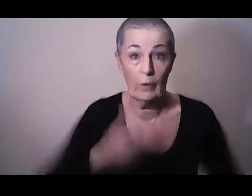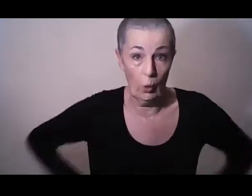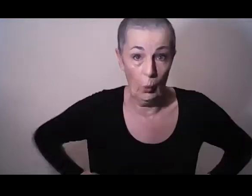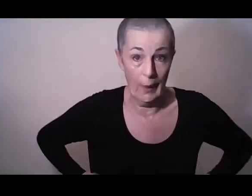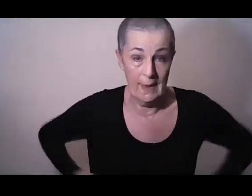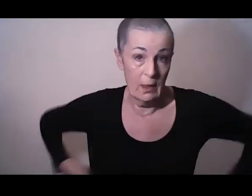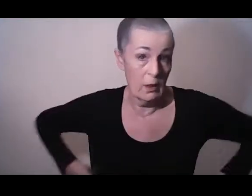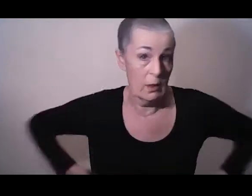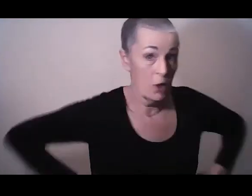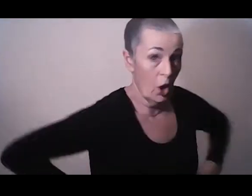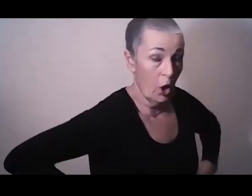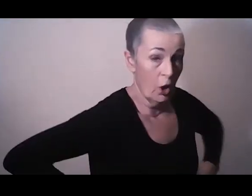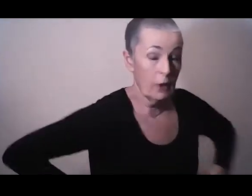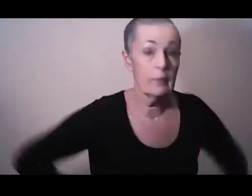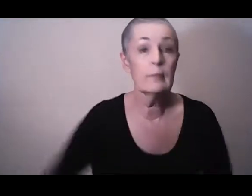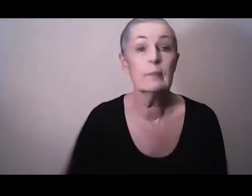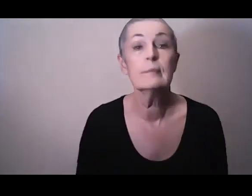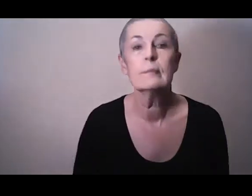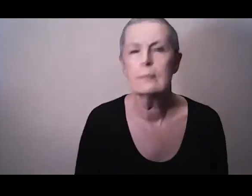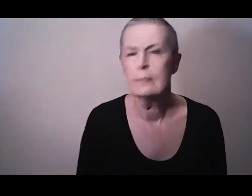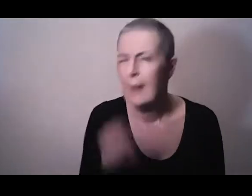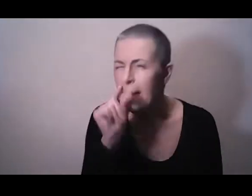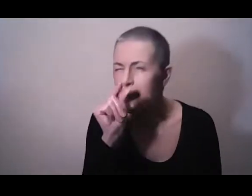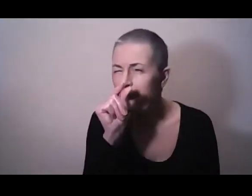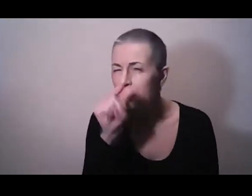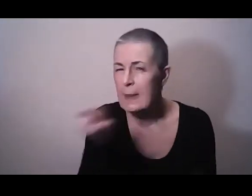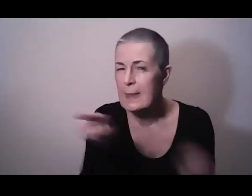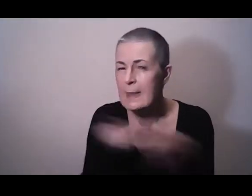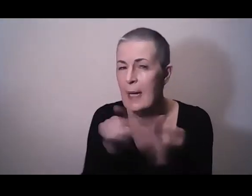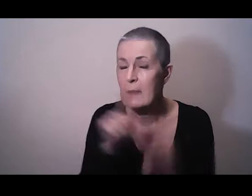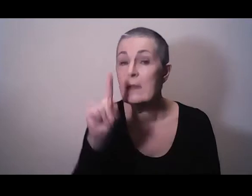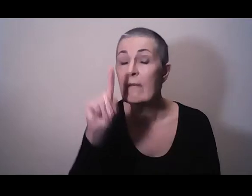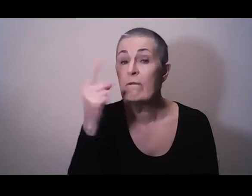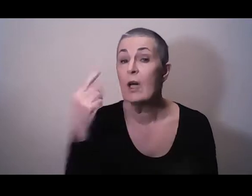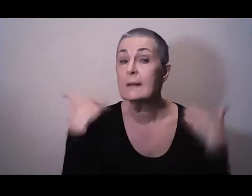first exercise. The palm goes down.